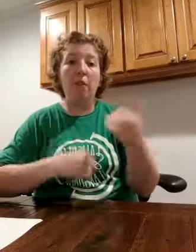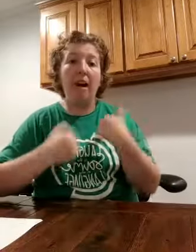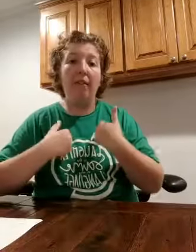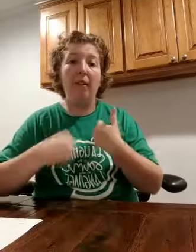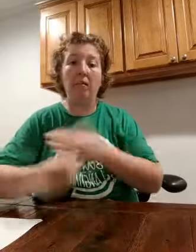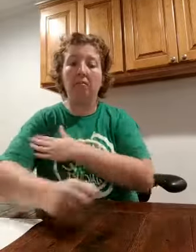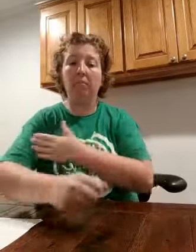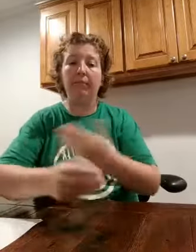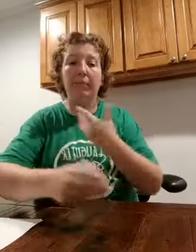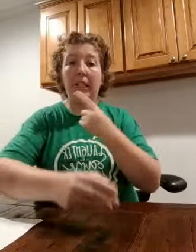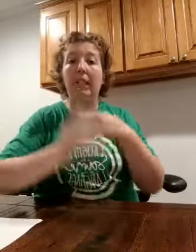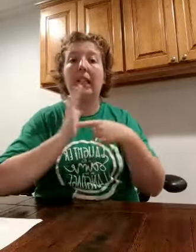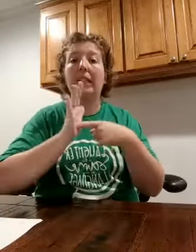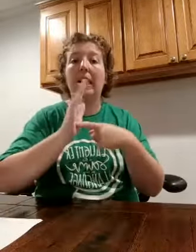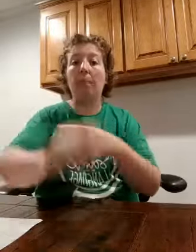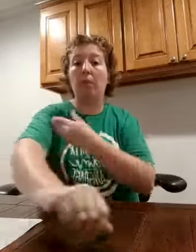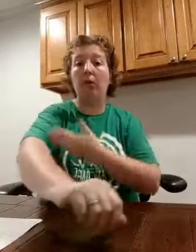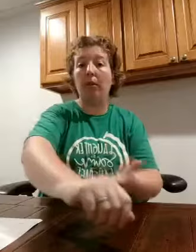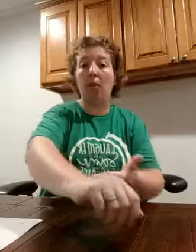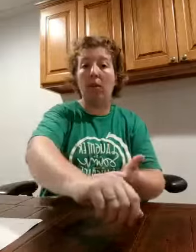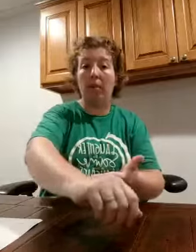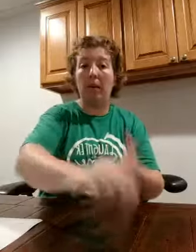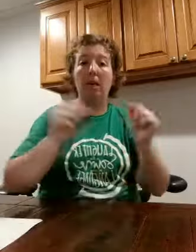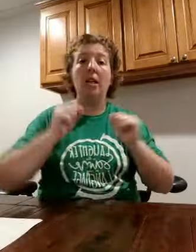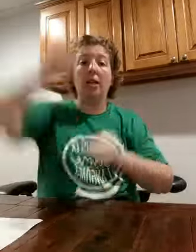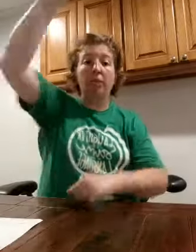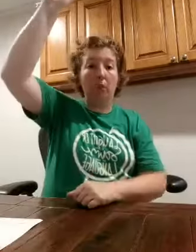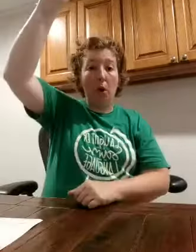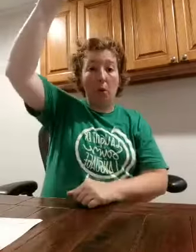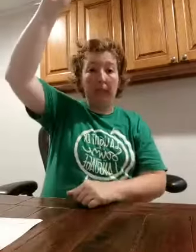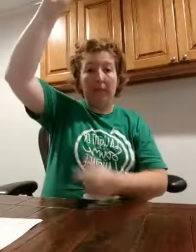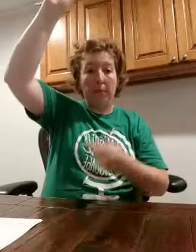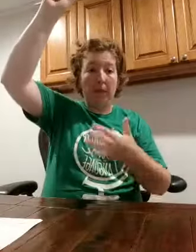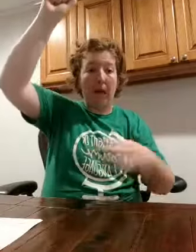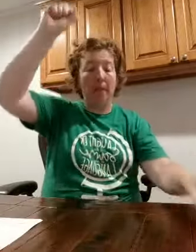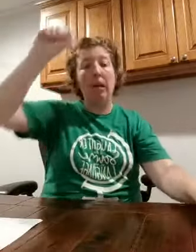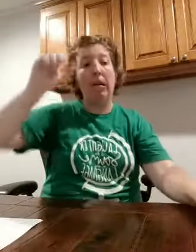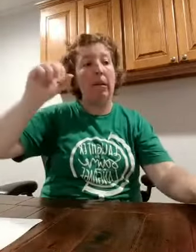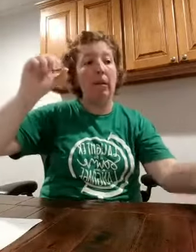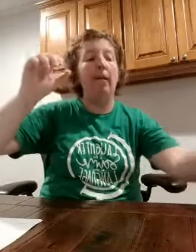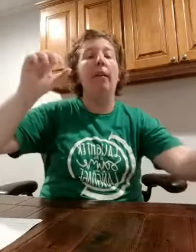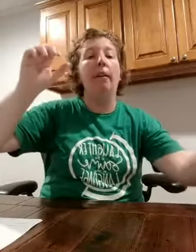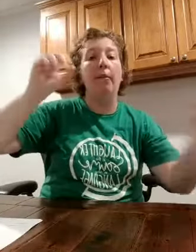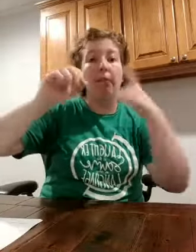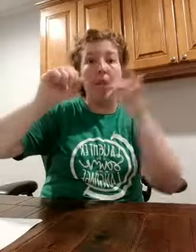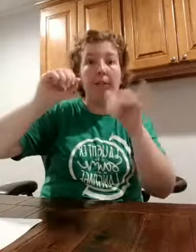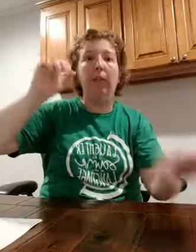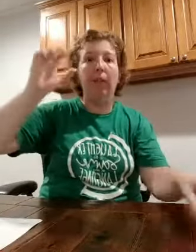have, example, your arm, if you're holding something up forever